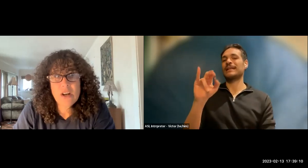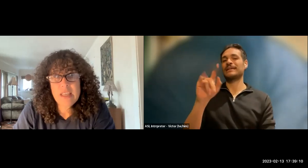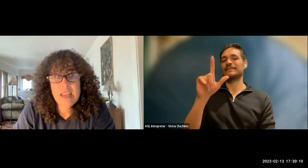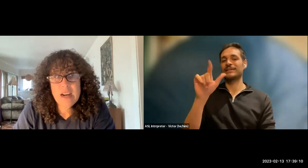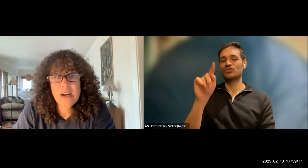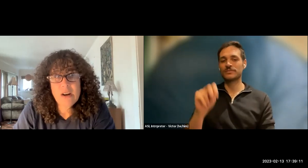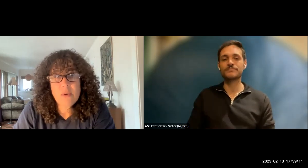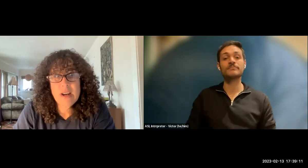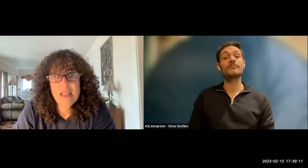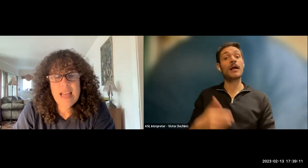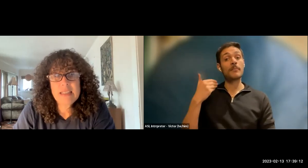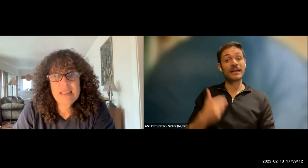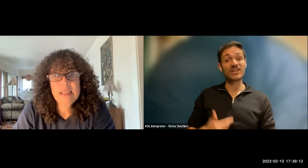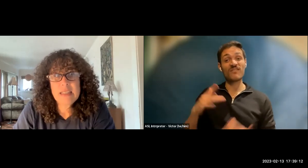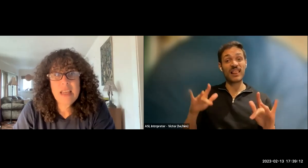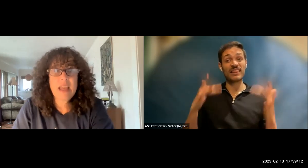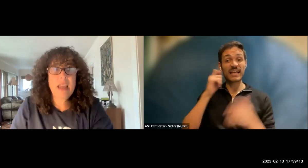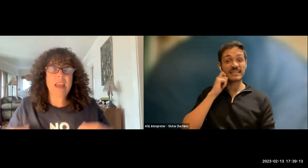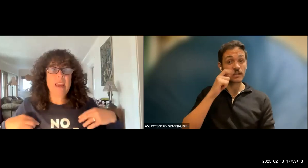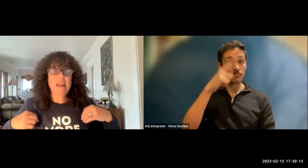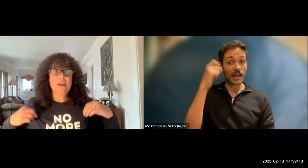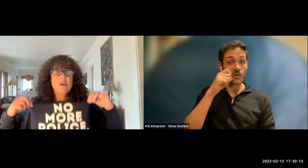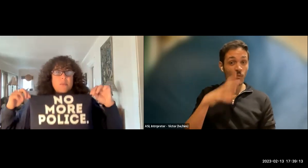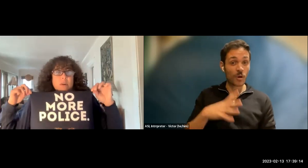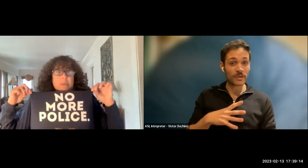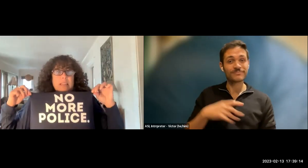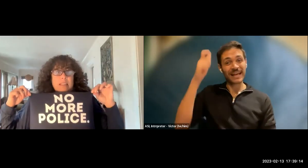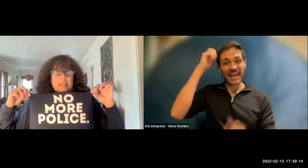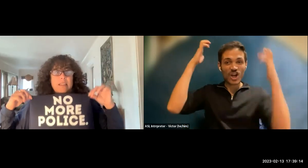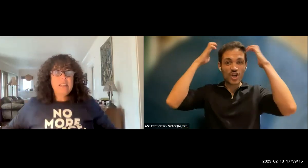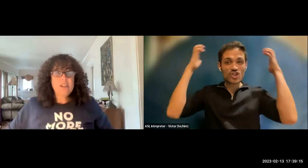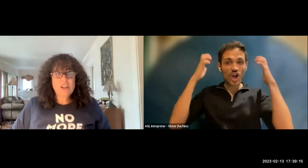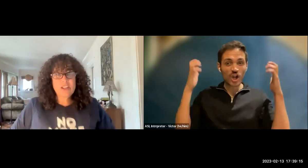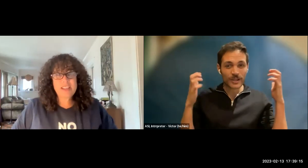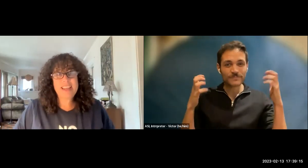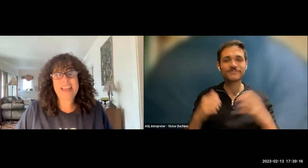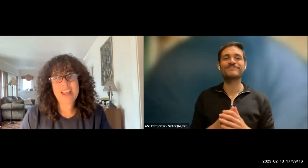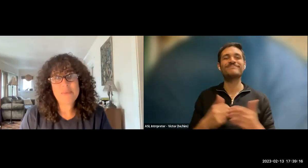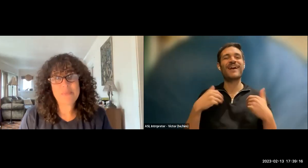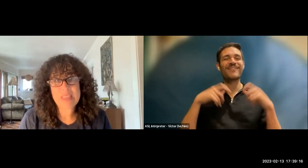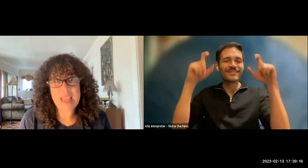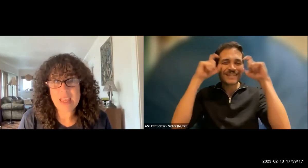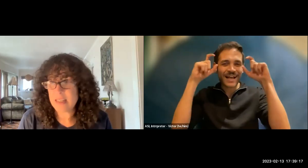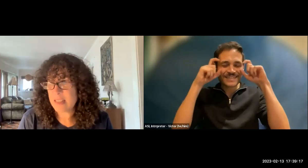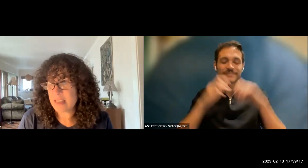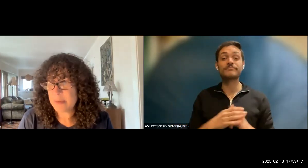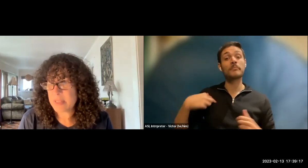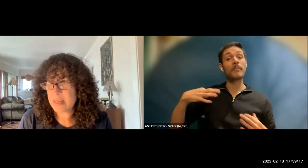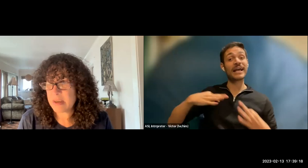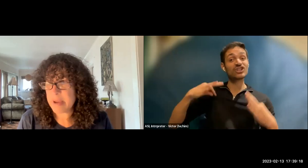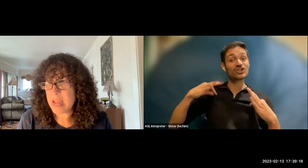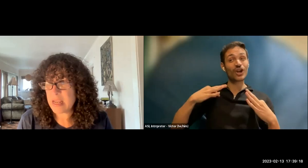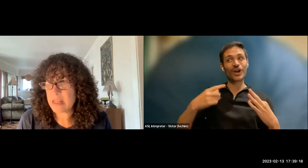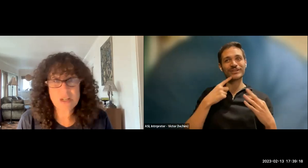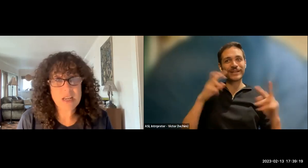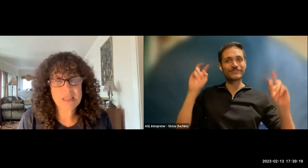with curly hair, wearing glasses, a No More Police t-shirt, and